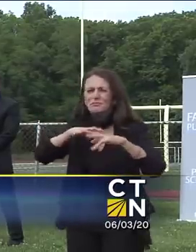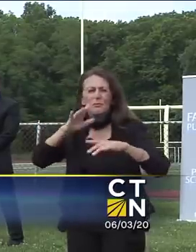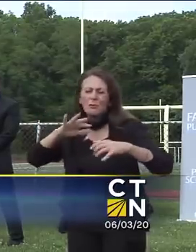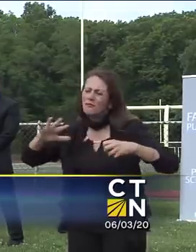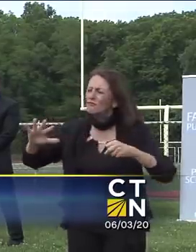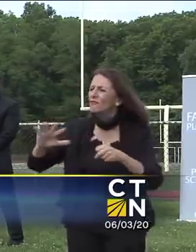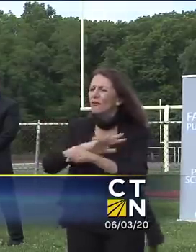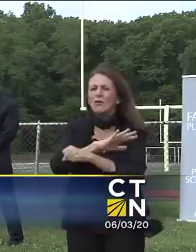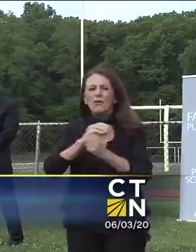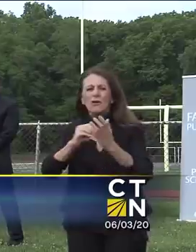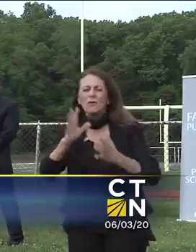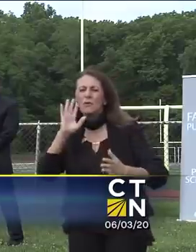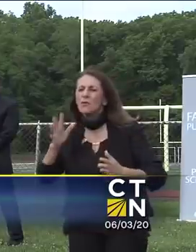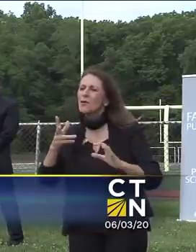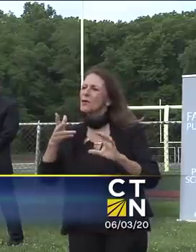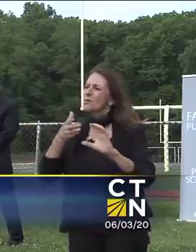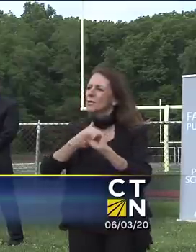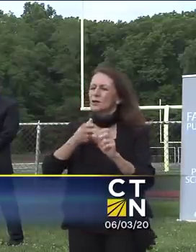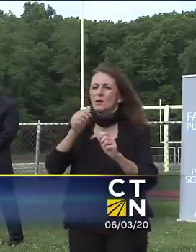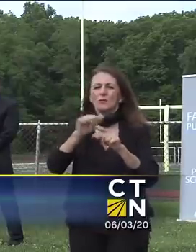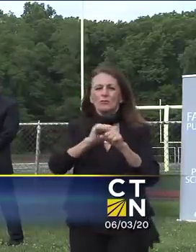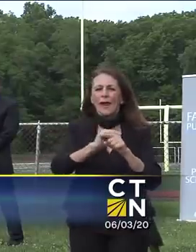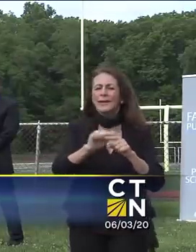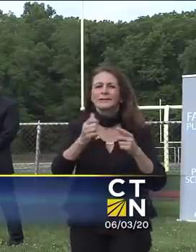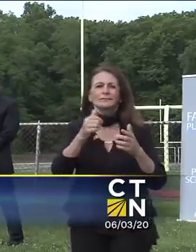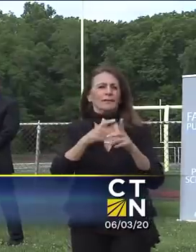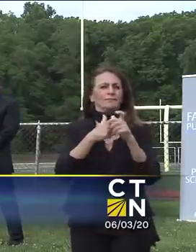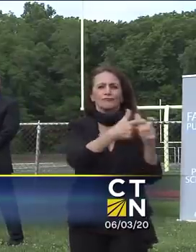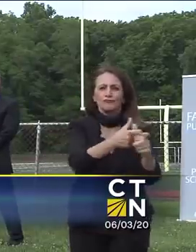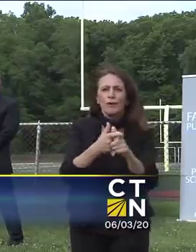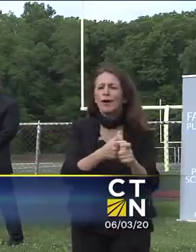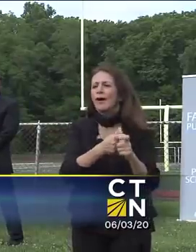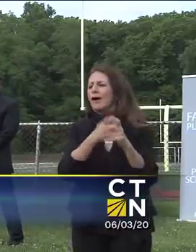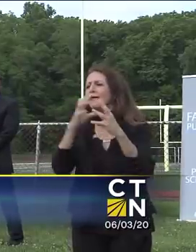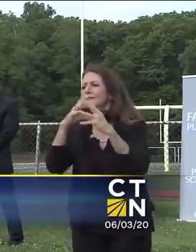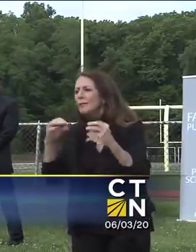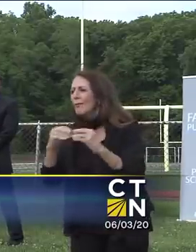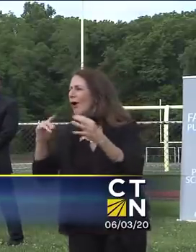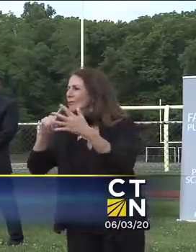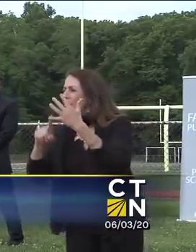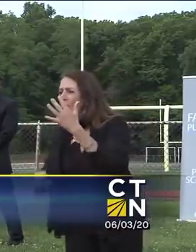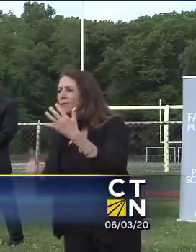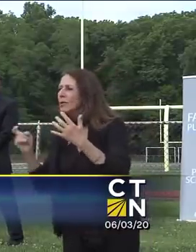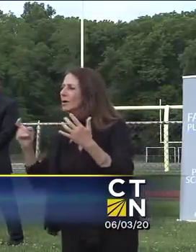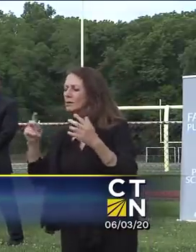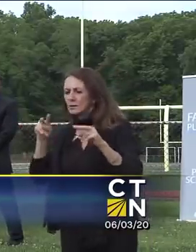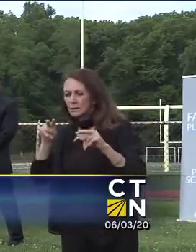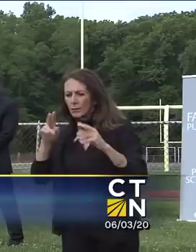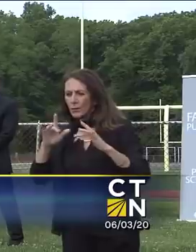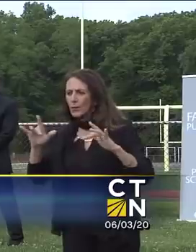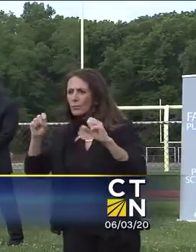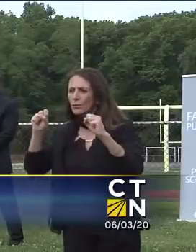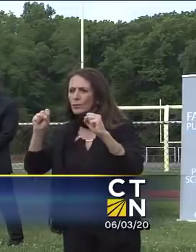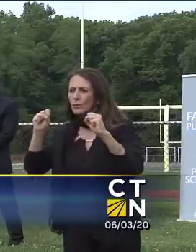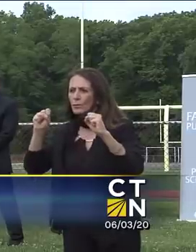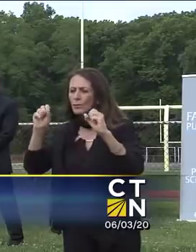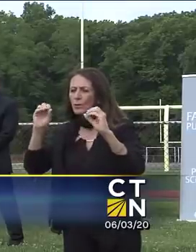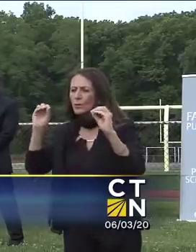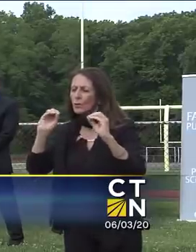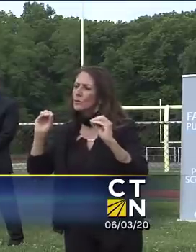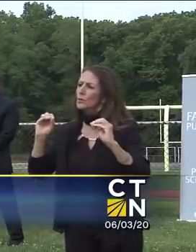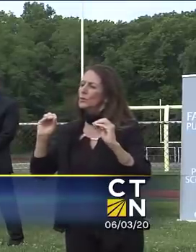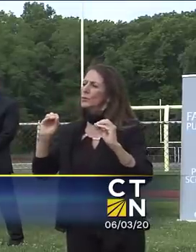many students participating in practices, whether it's track and field or whatever it may be, and now it's empty.